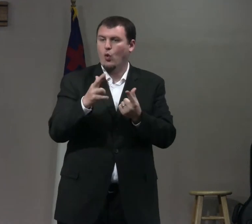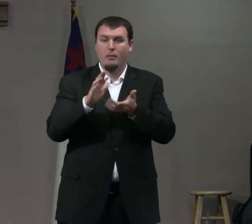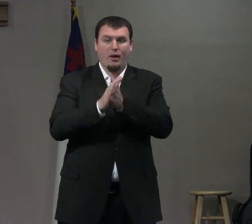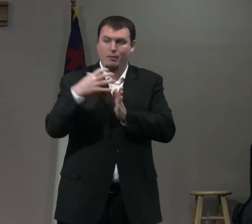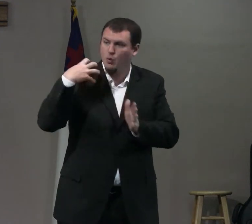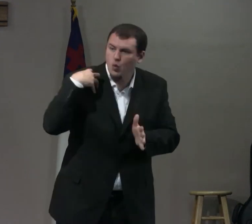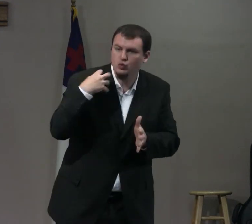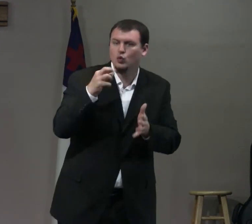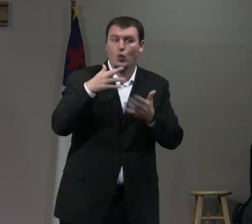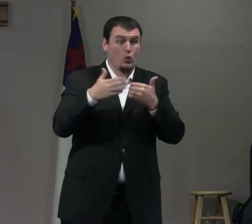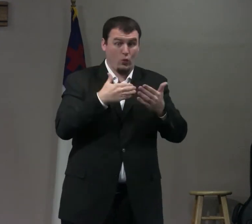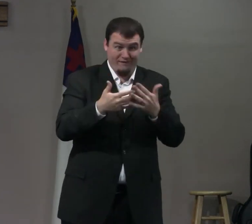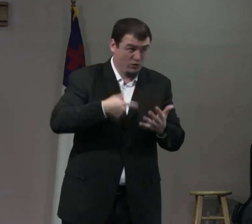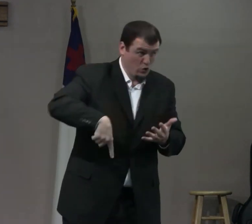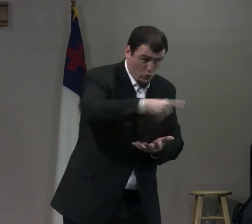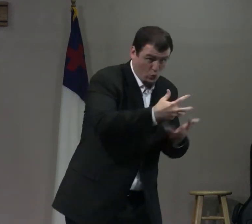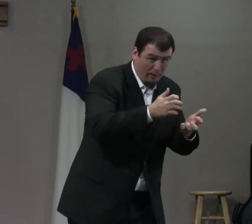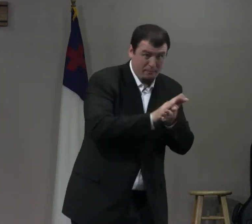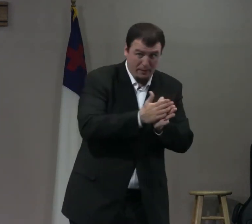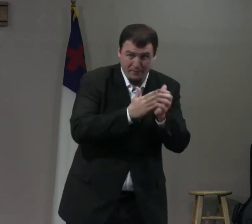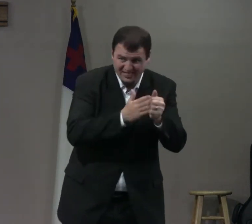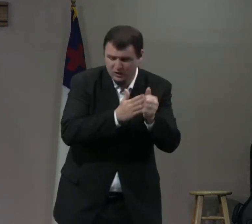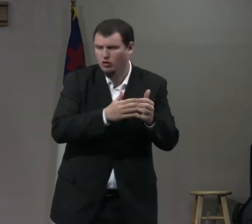or a leader in the group, or a coach, or whatever.